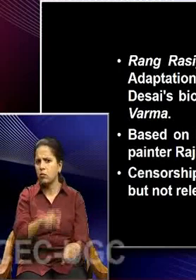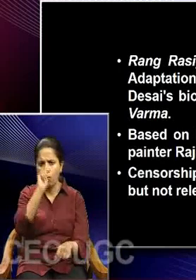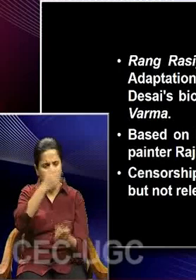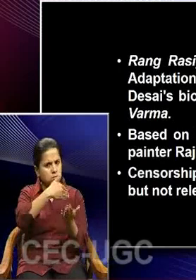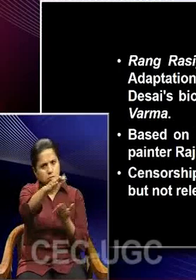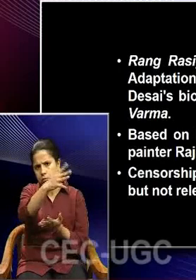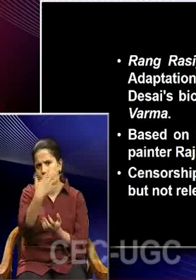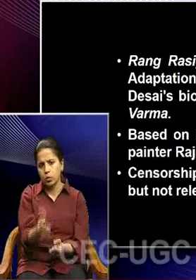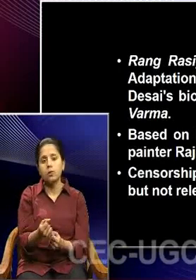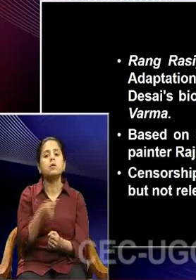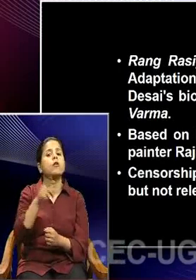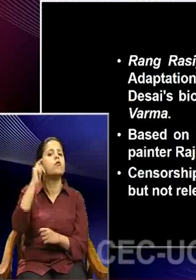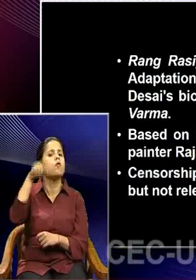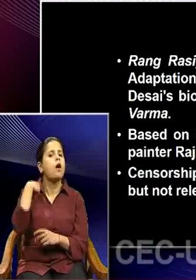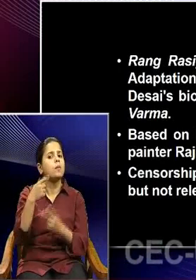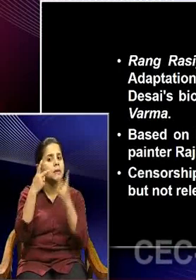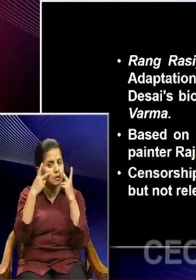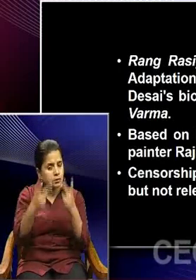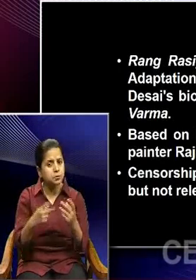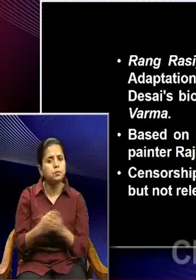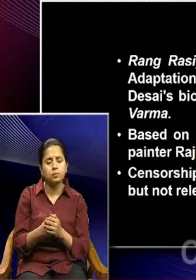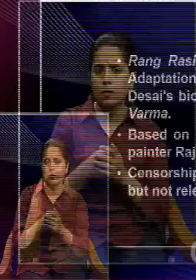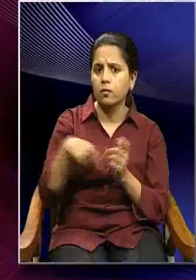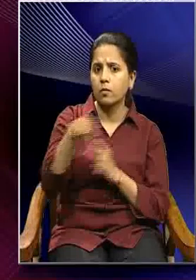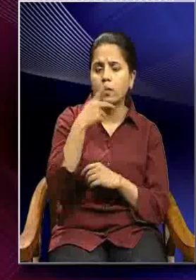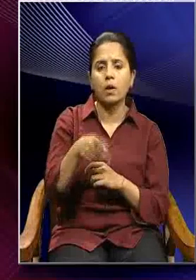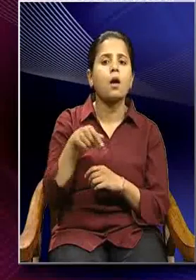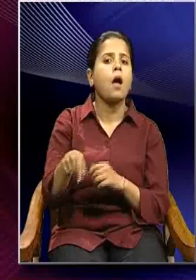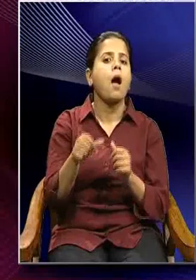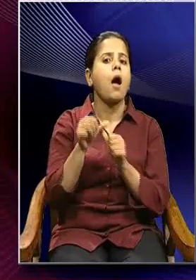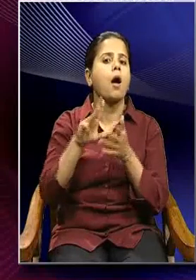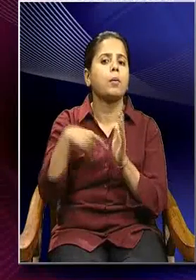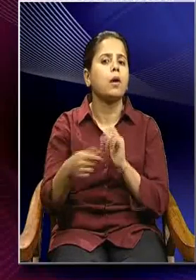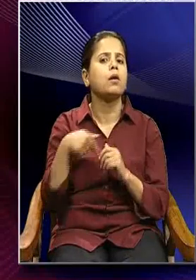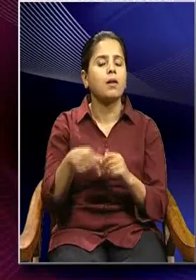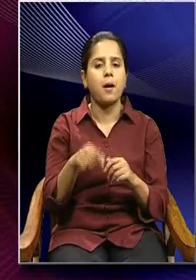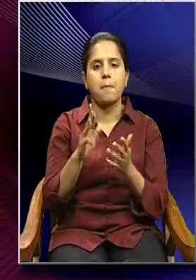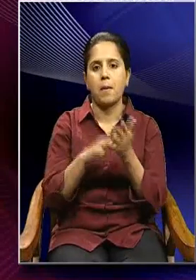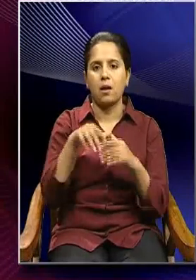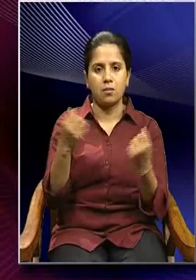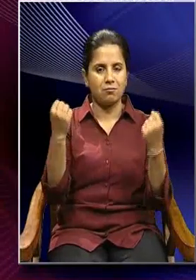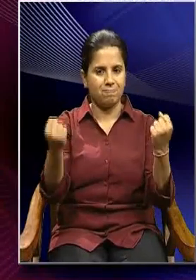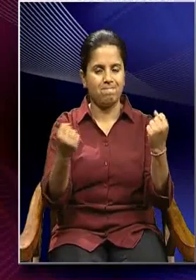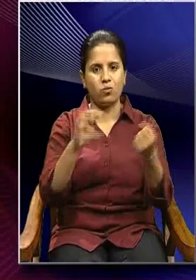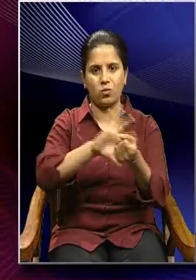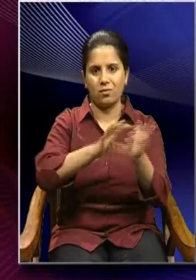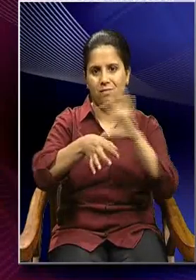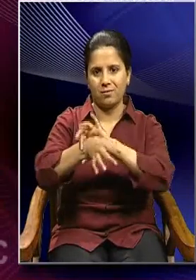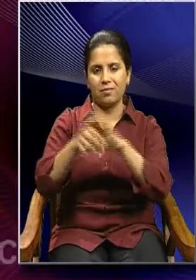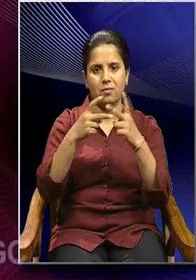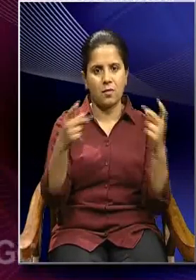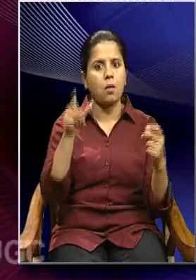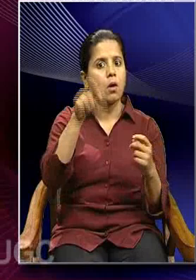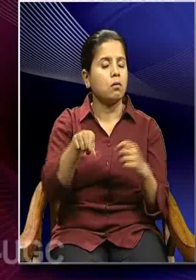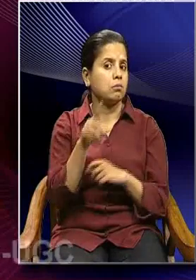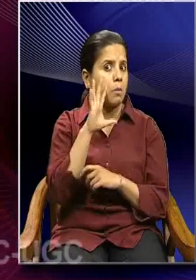find that this particular film, in which Amir Khan played the role of Mangal Pandey, definitely was